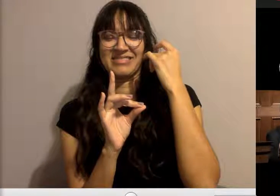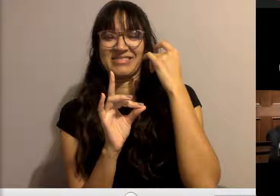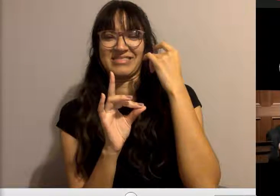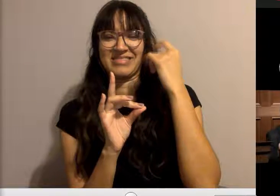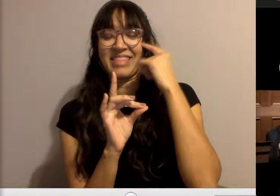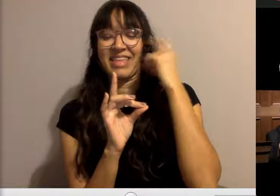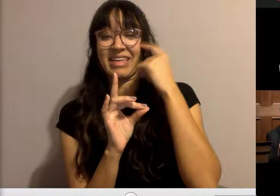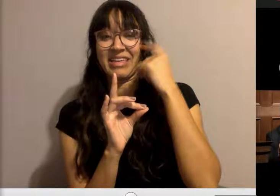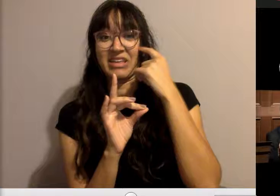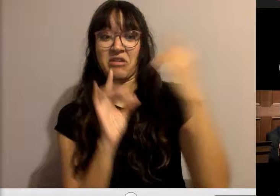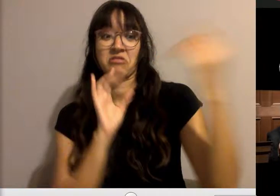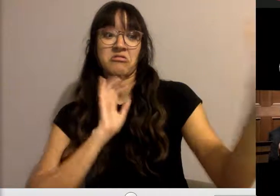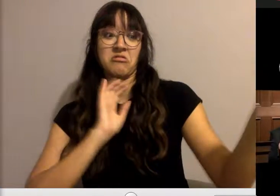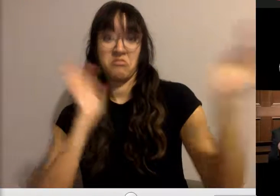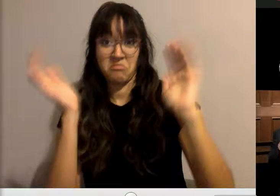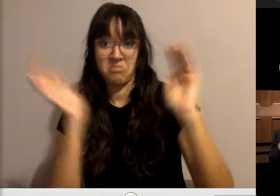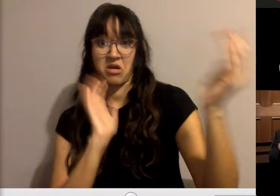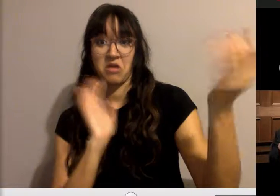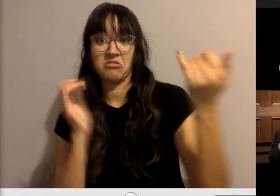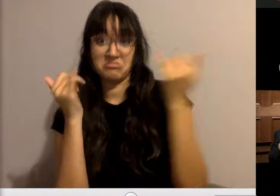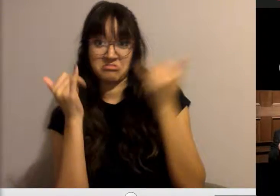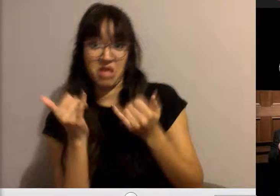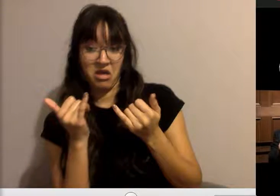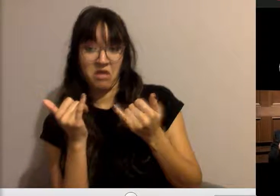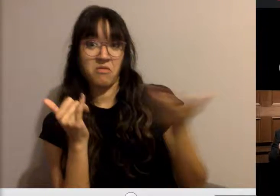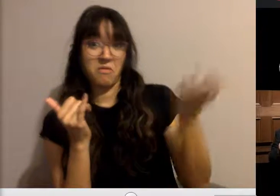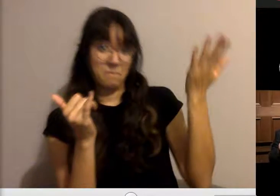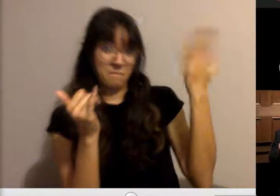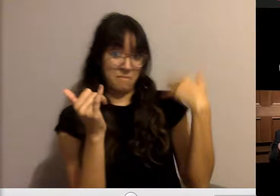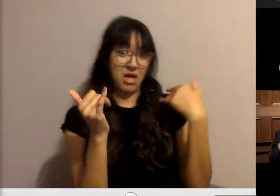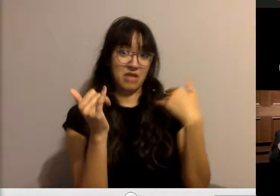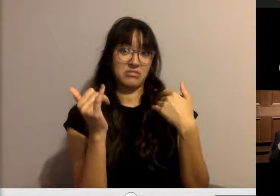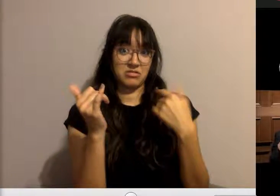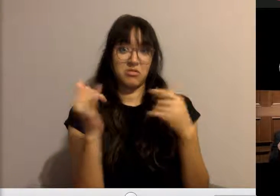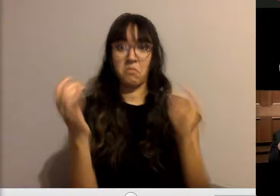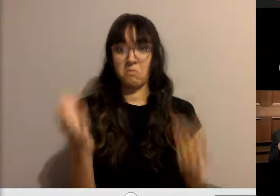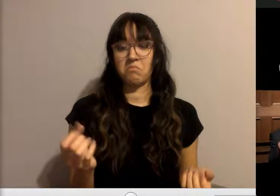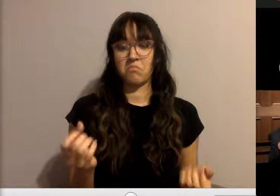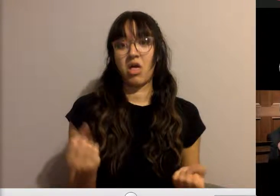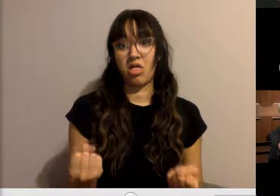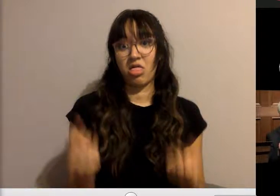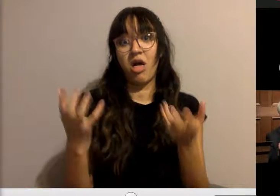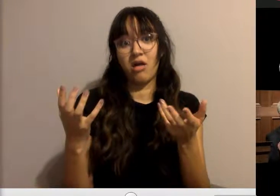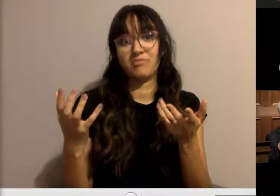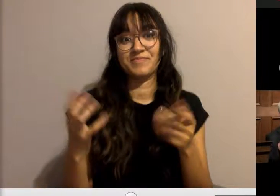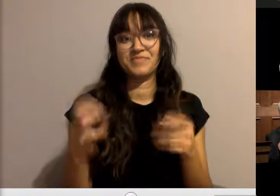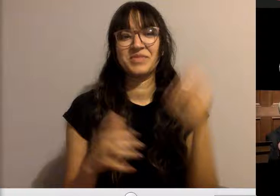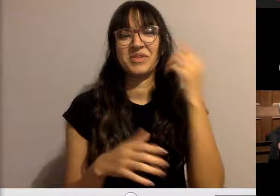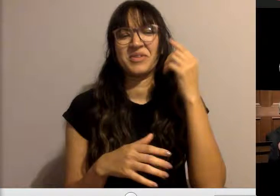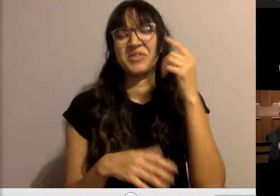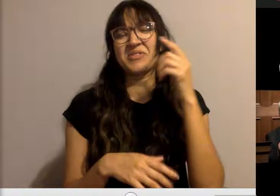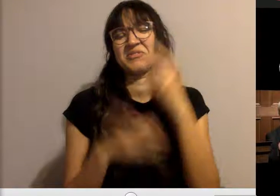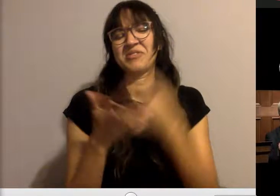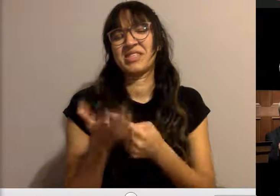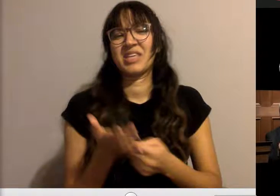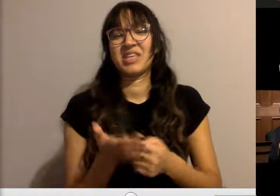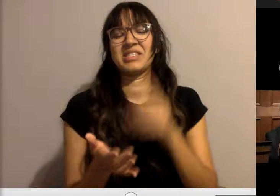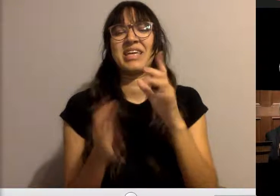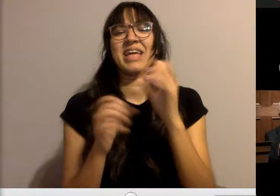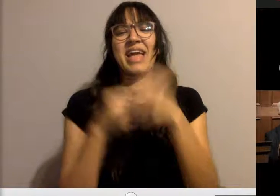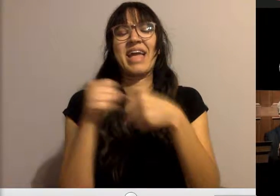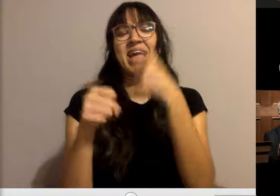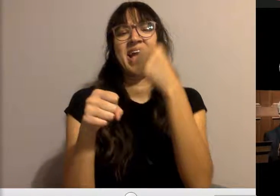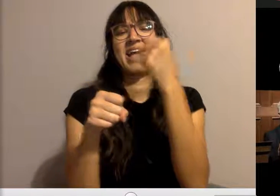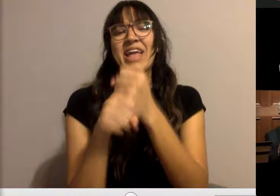than you might suspect. Now, we're talking about period from about 1700 to 1200 BC, Late Bronze